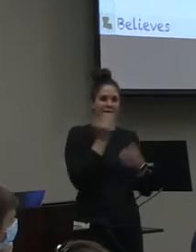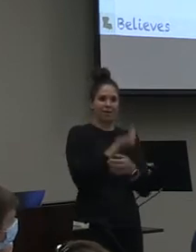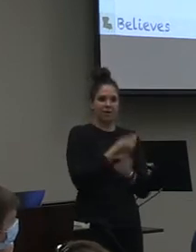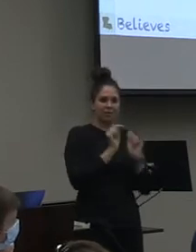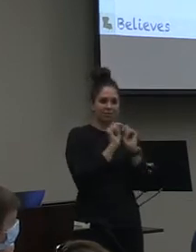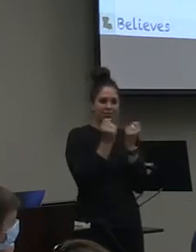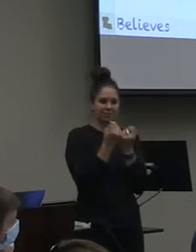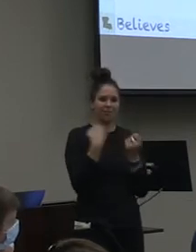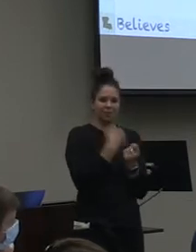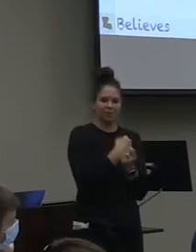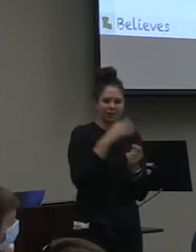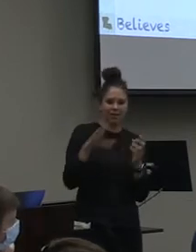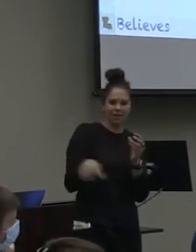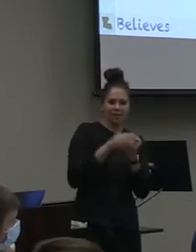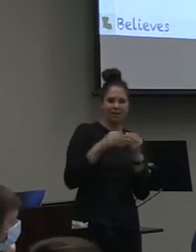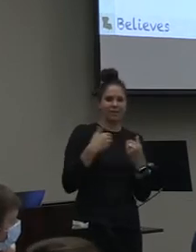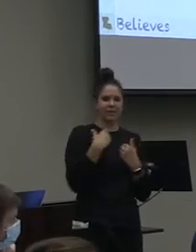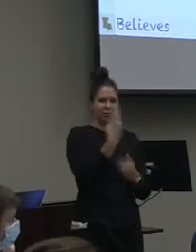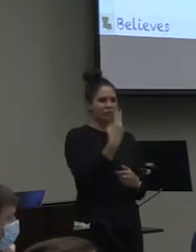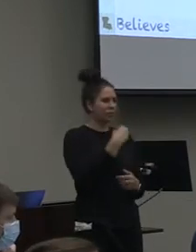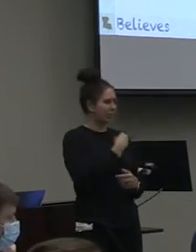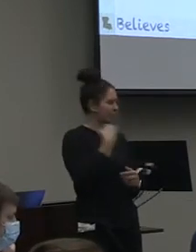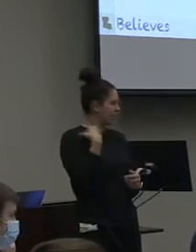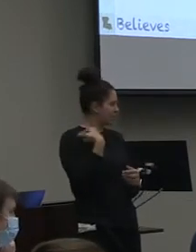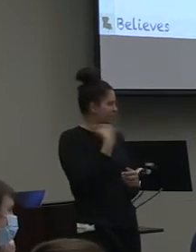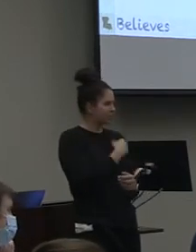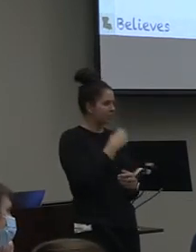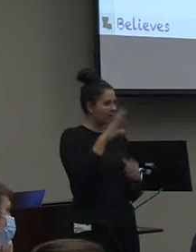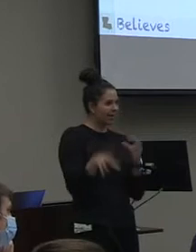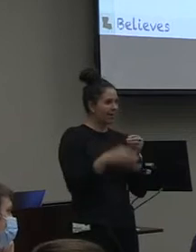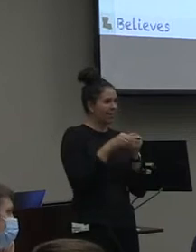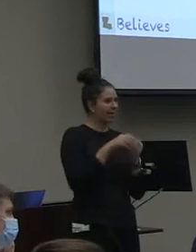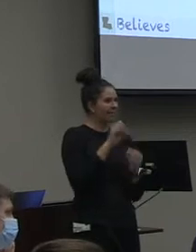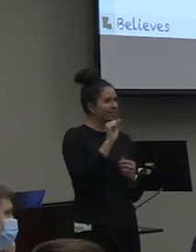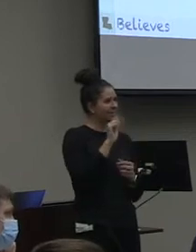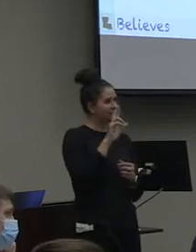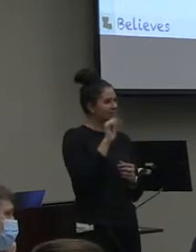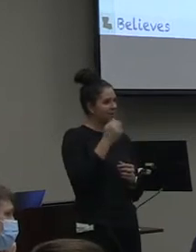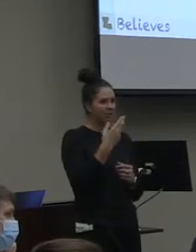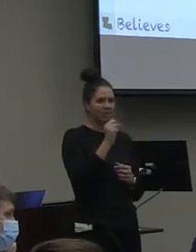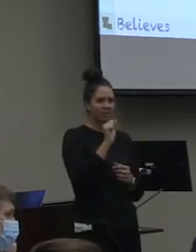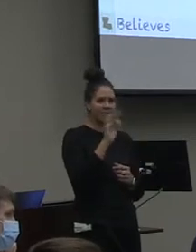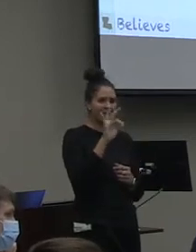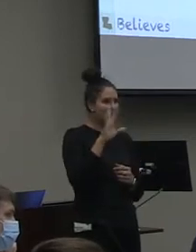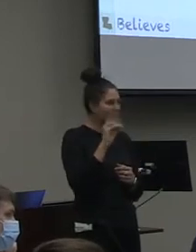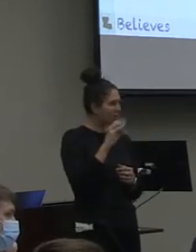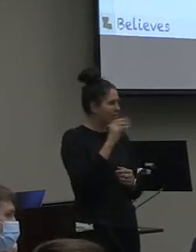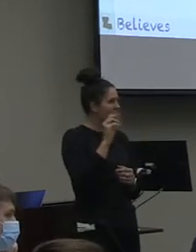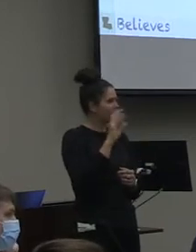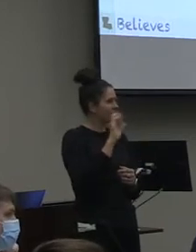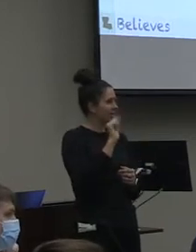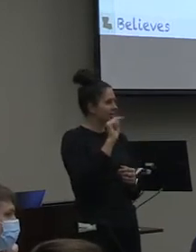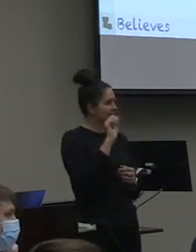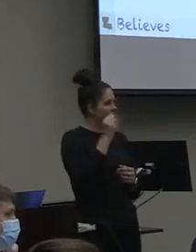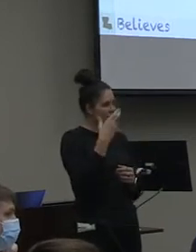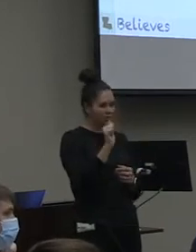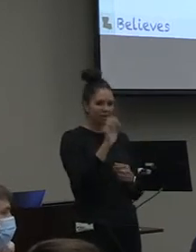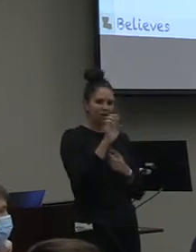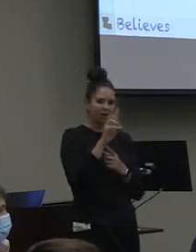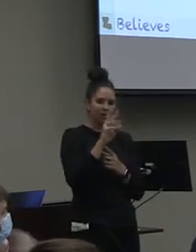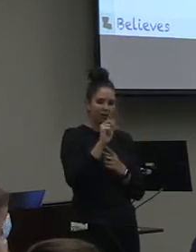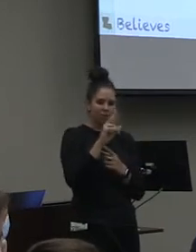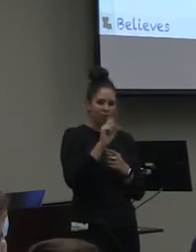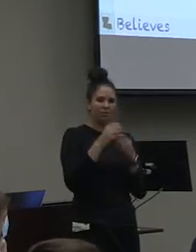So we have two of our members that we added on here, Sarah Stolman-Zafro and Katasha Edwards, and they have led